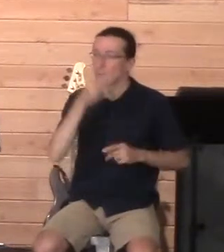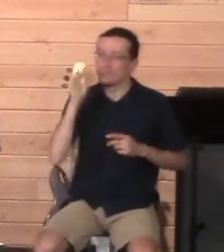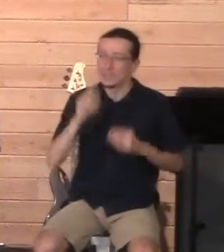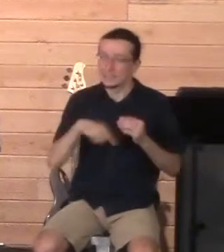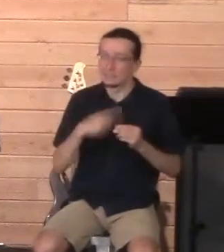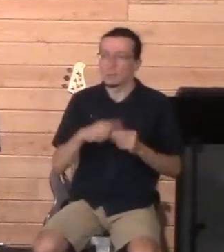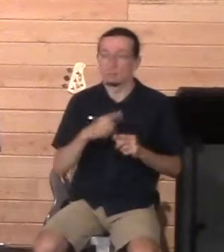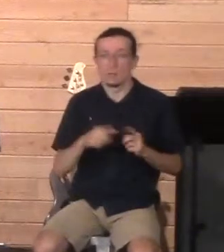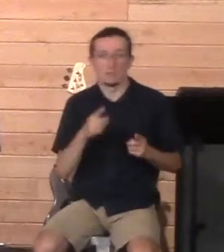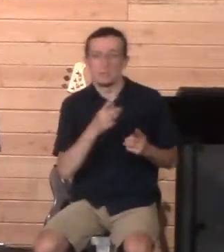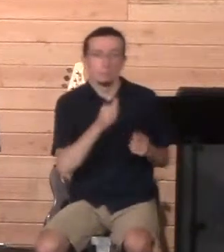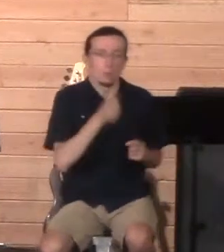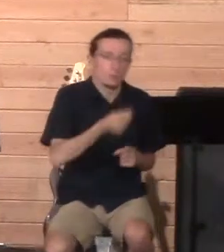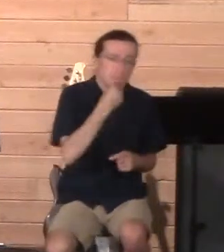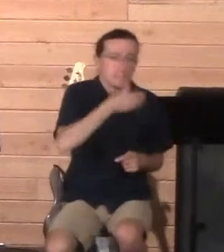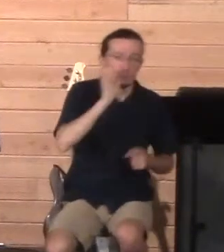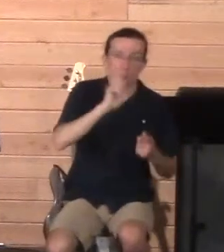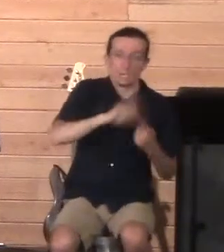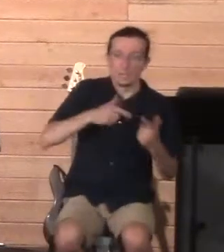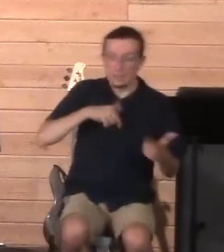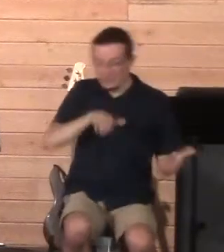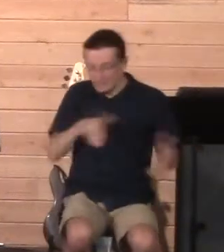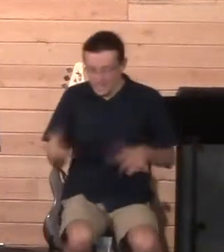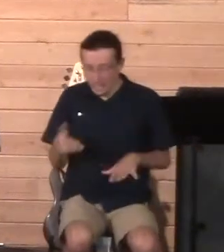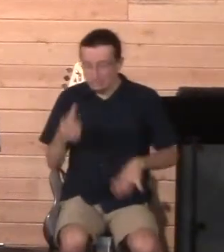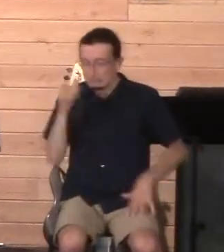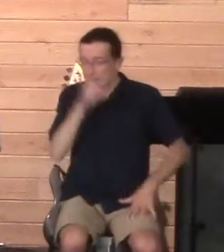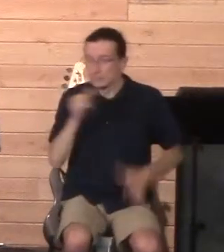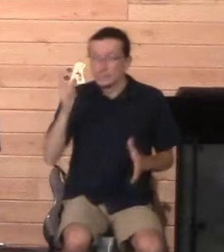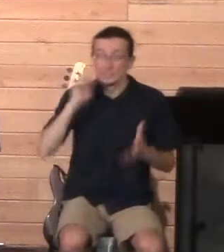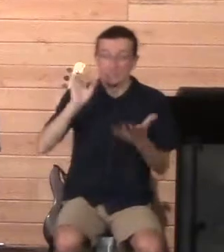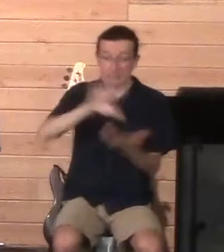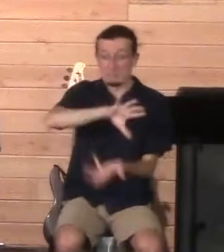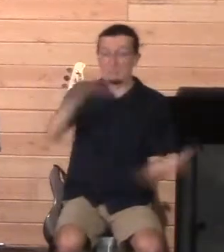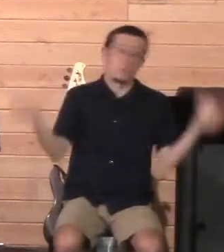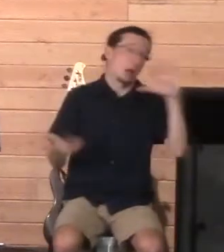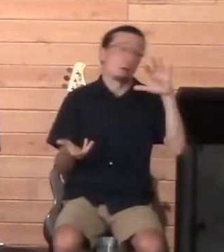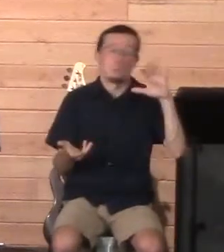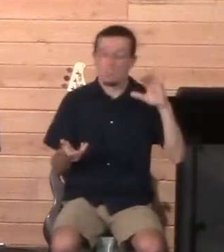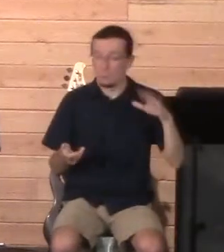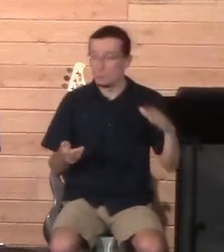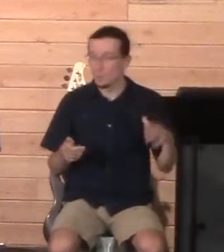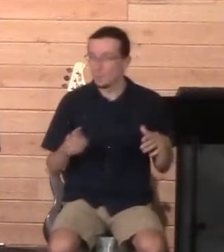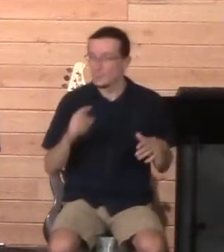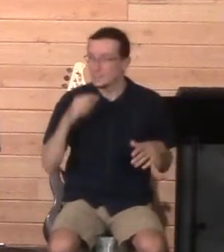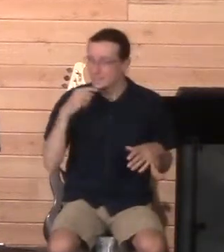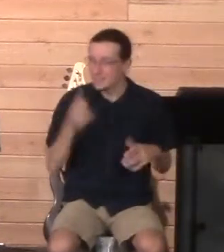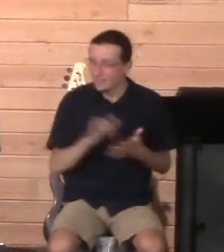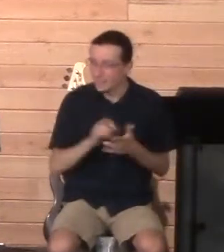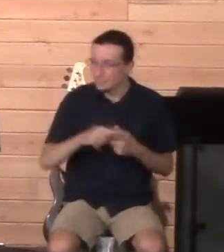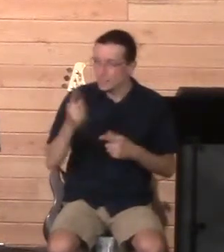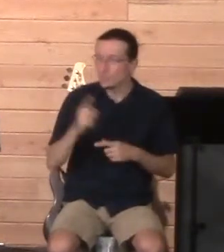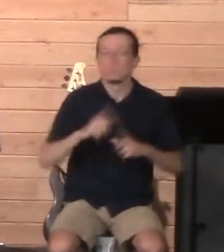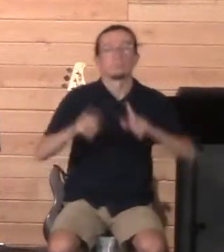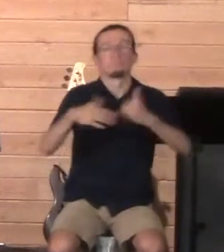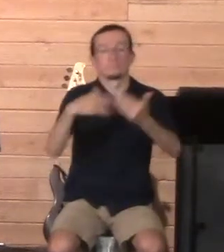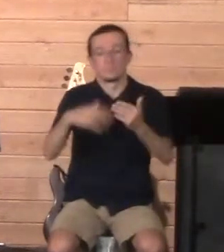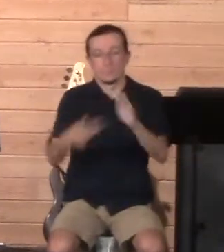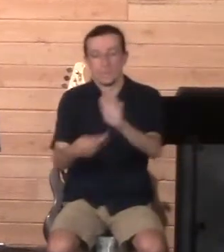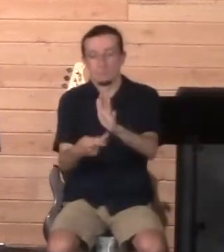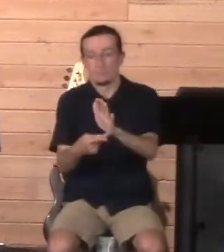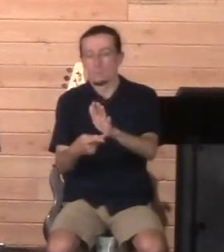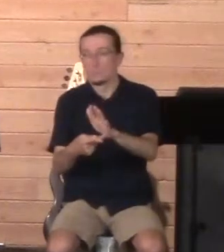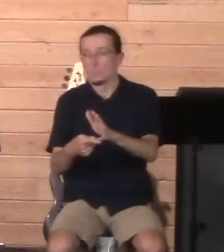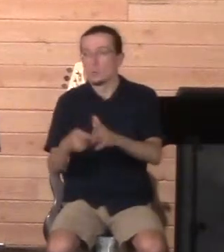I'm dead. Like, sounds chaotic. Tell somebody. Well, anyway, Paul the Apostle ended up